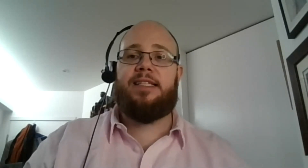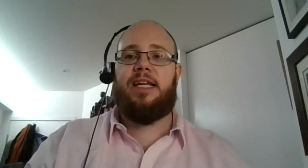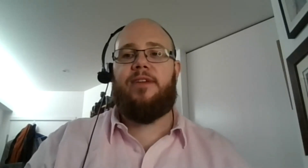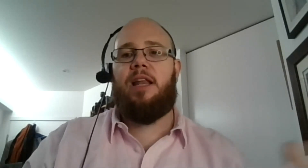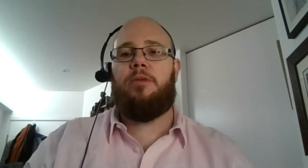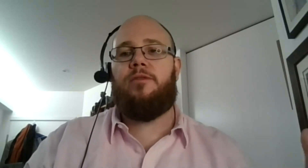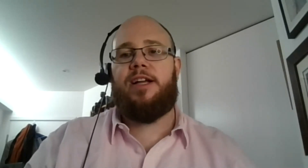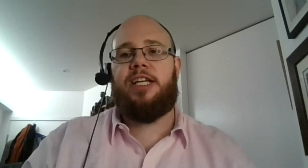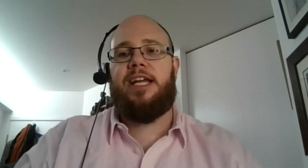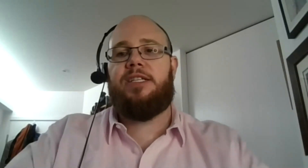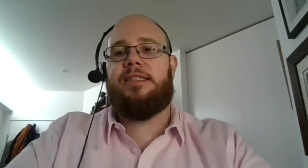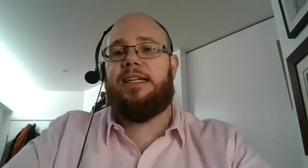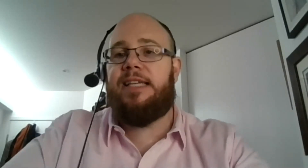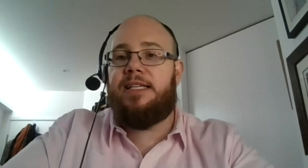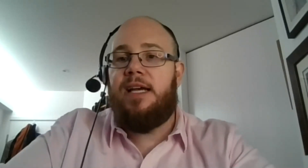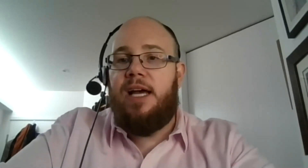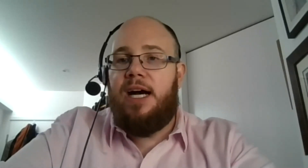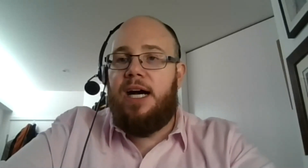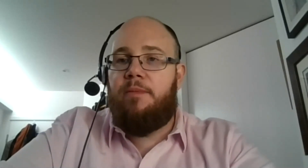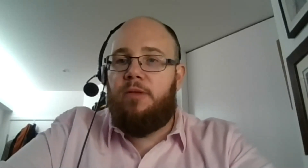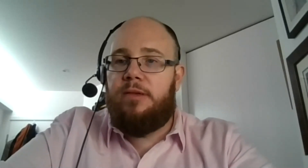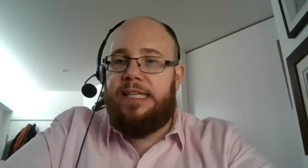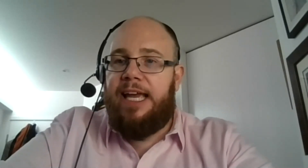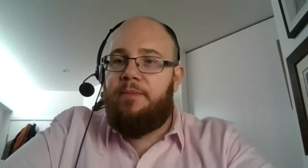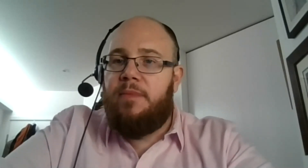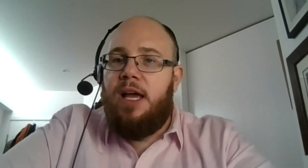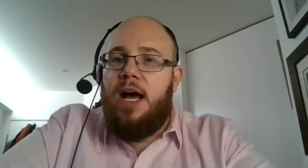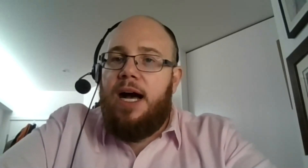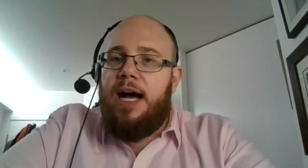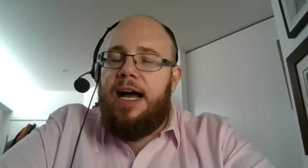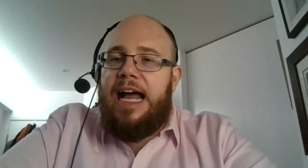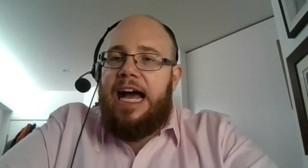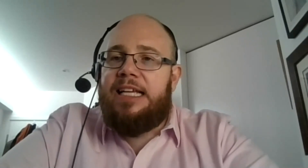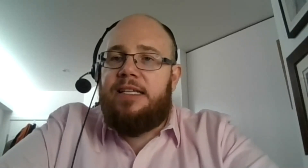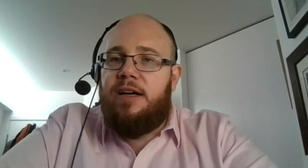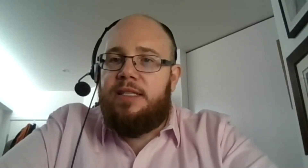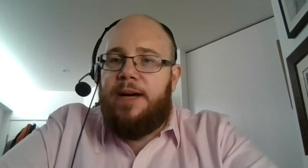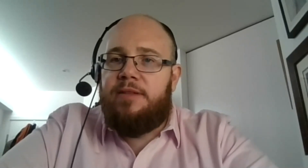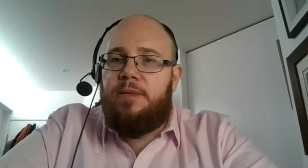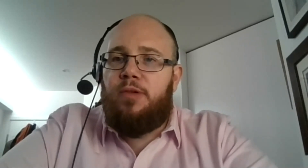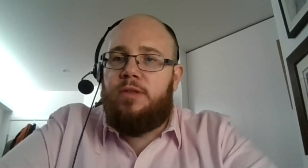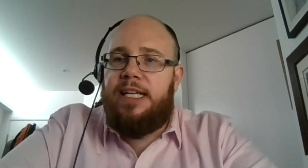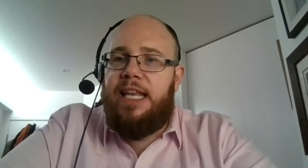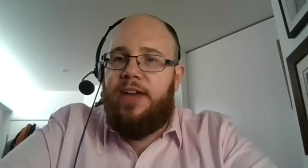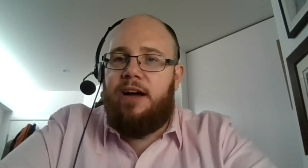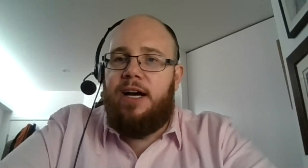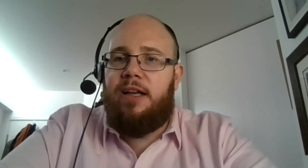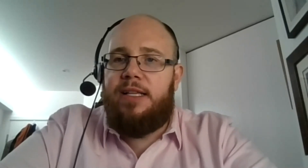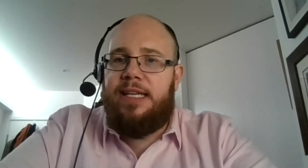testing available for education settings, but we'll see. Alison asked about supported living guidelines and